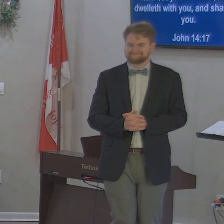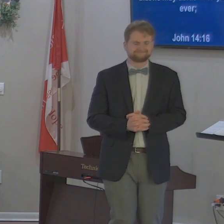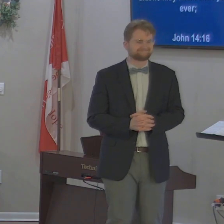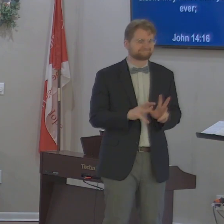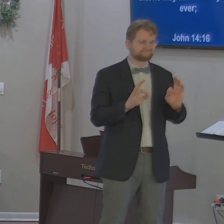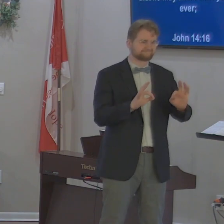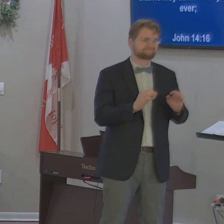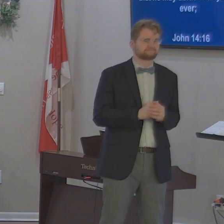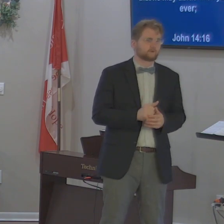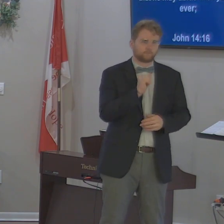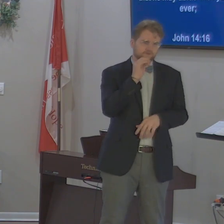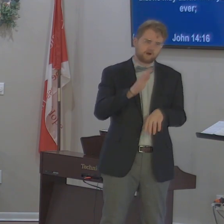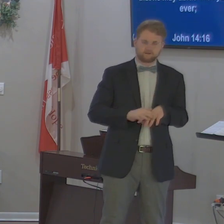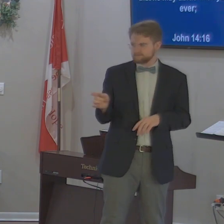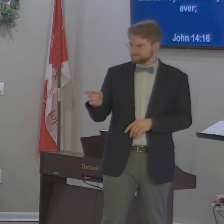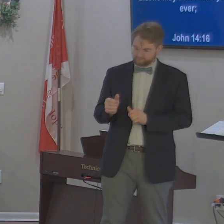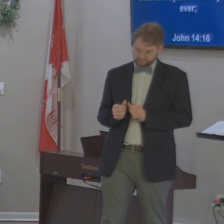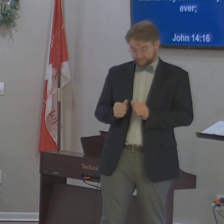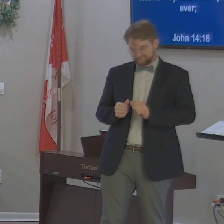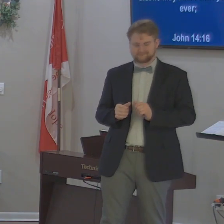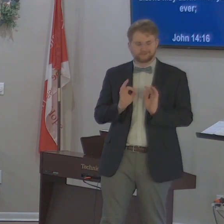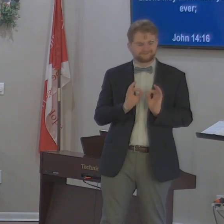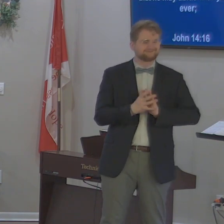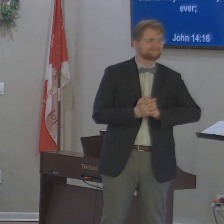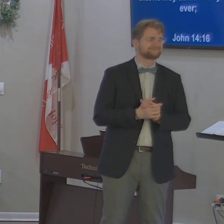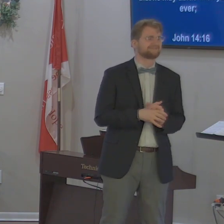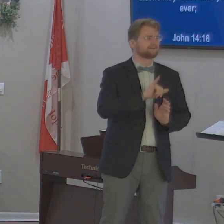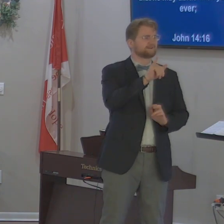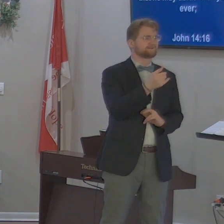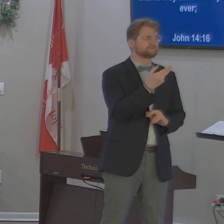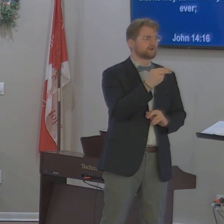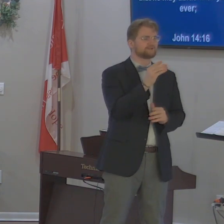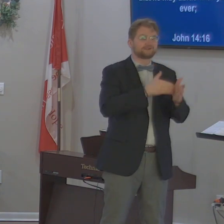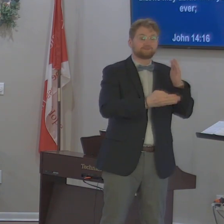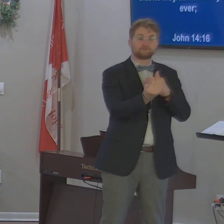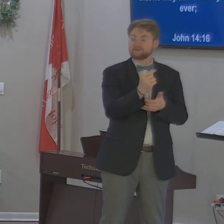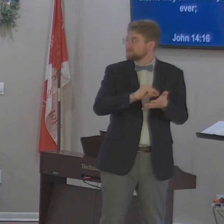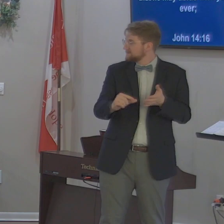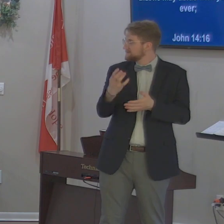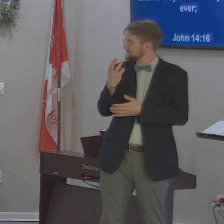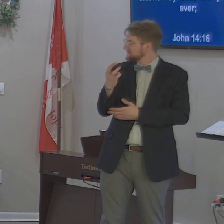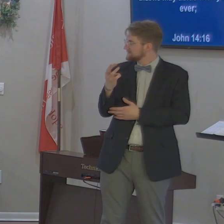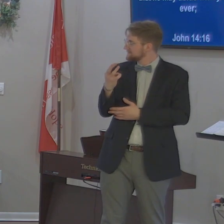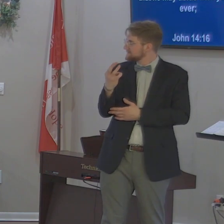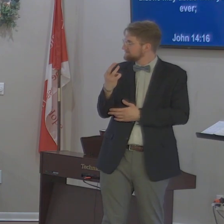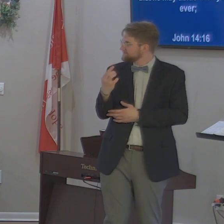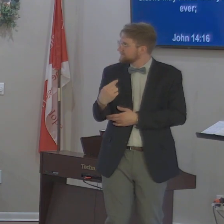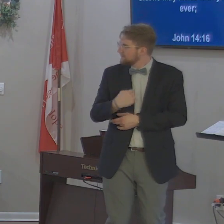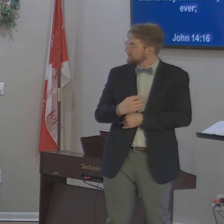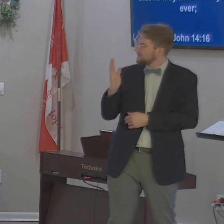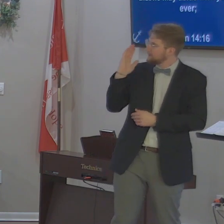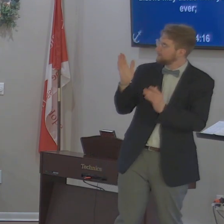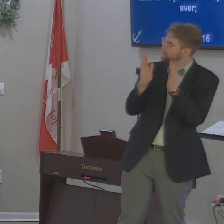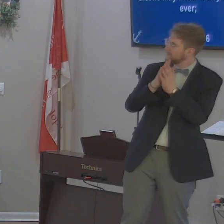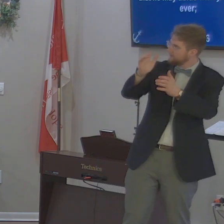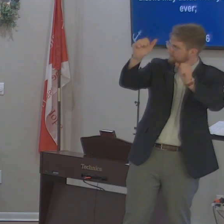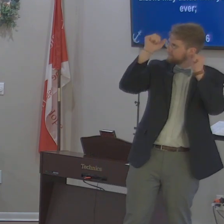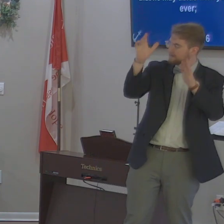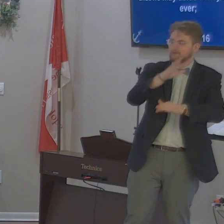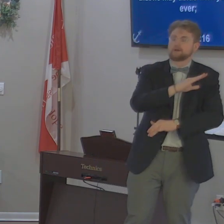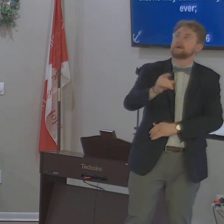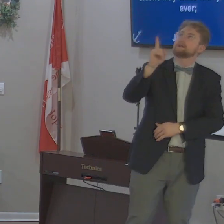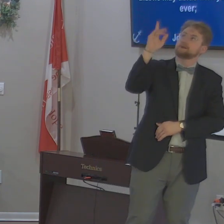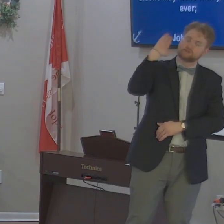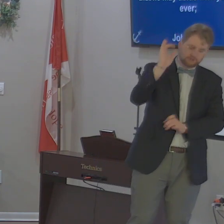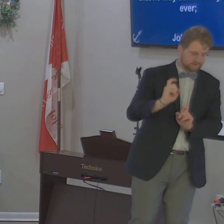we go. All right, John chapter 14, verse 16. The Bible says, and I will pray the Father, this is Jesus Christ speaking, I will pray the Father, and he shall